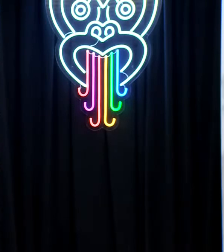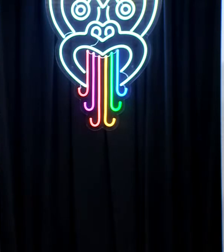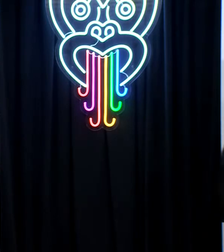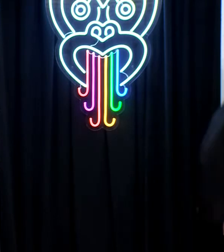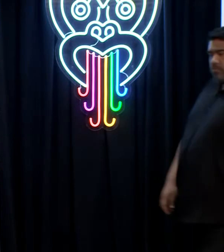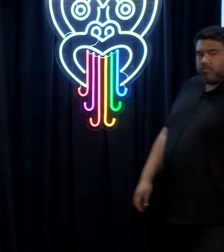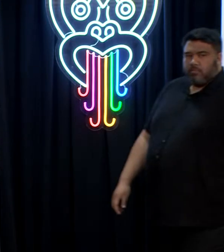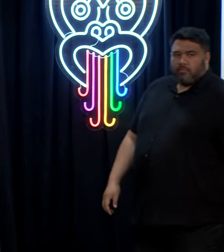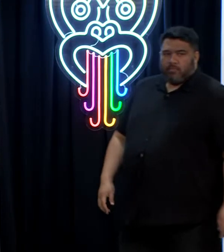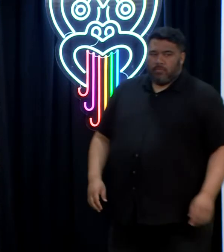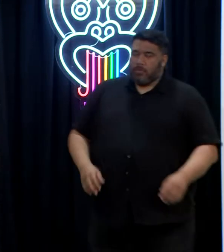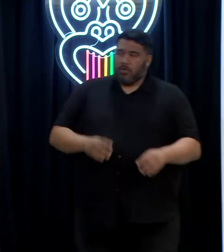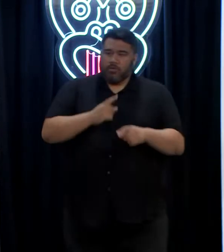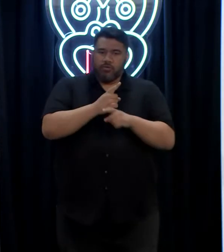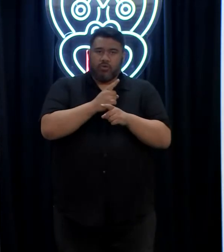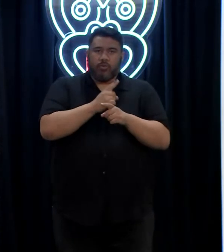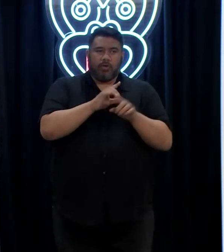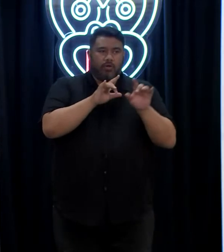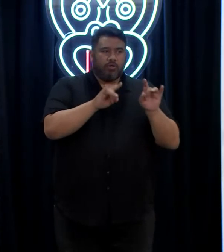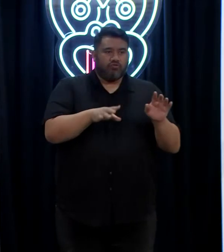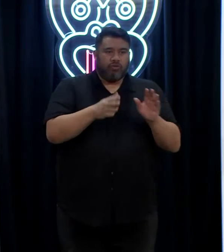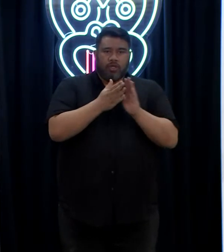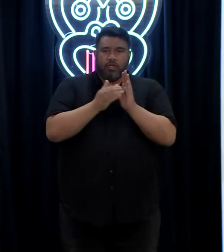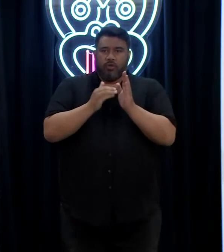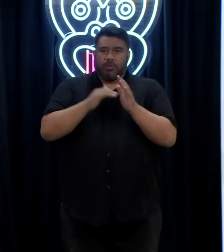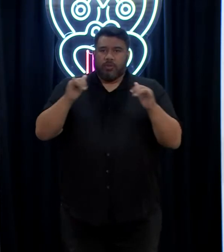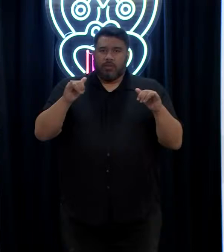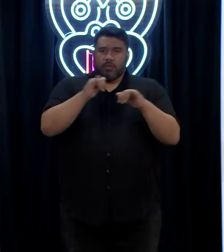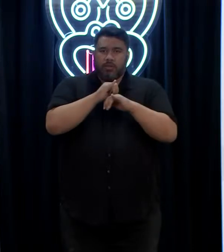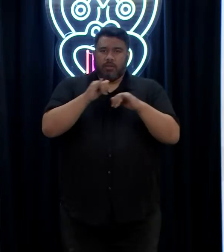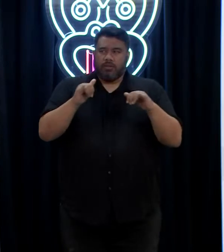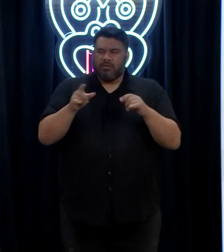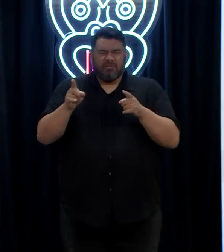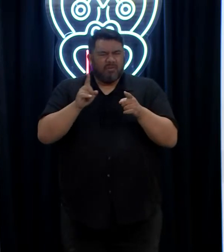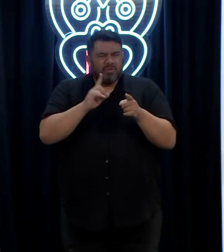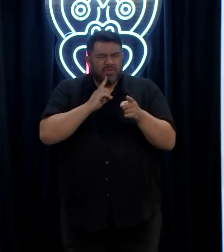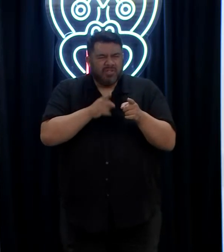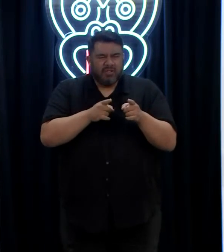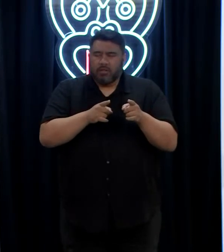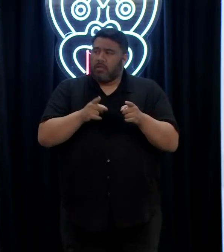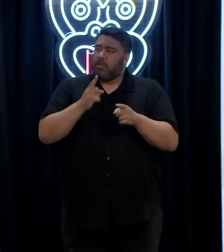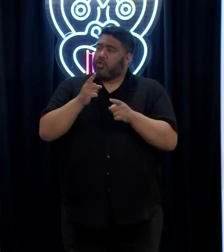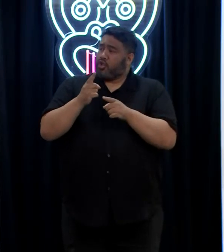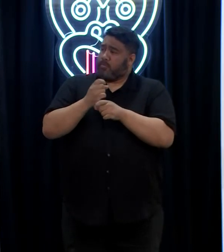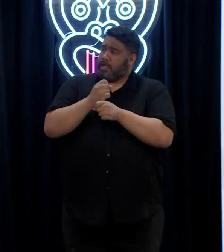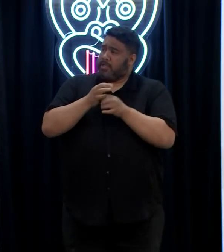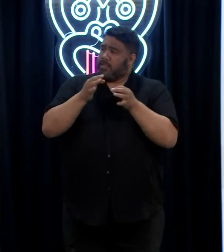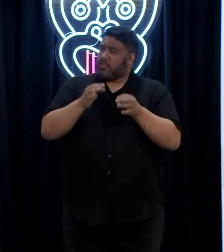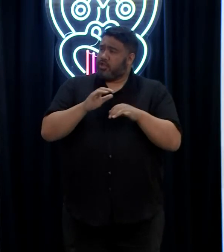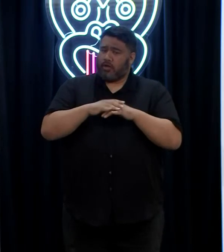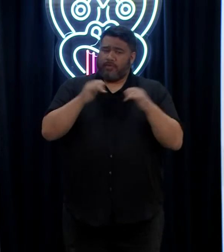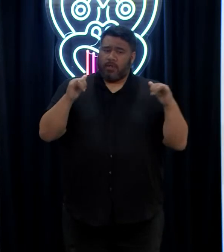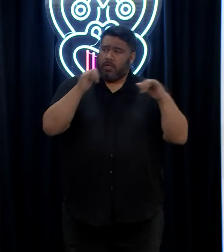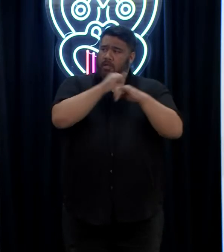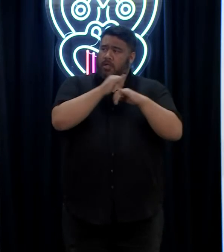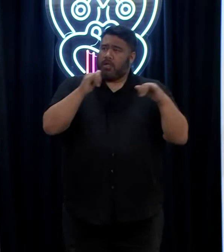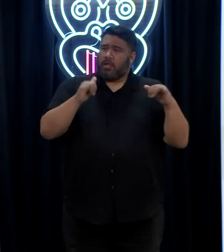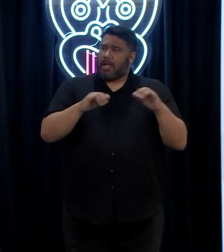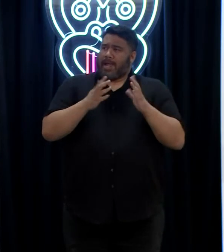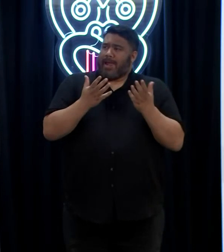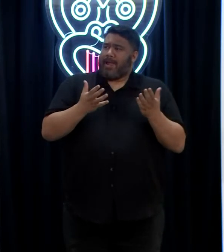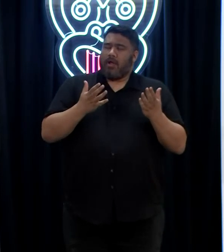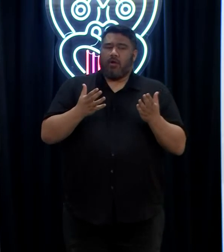reviewed next week. Was there a meeting of cabinet? Sorry, what was that? How did you make the decision on the Trans-Tasman bubble? When it was one of our